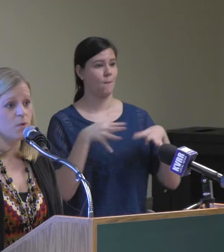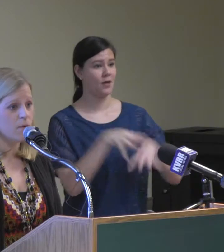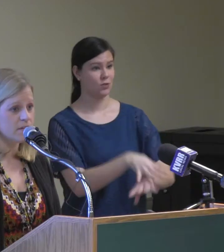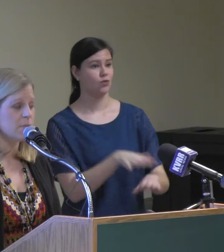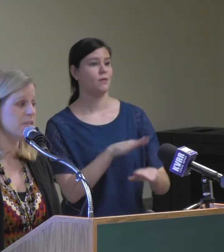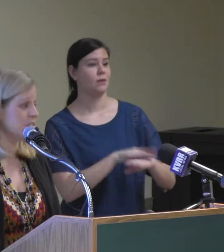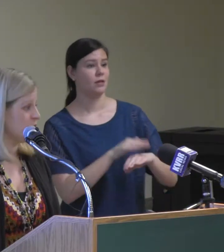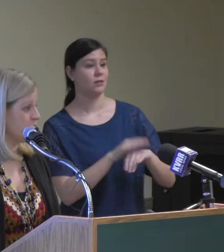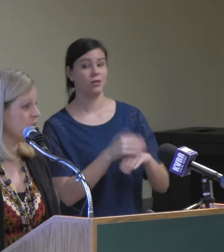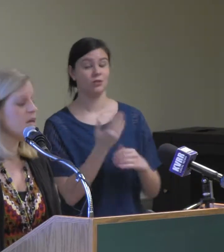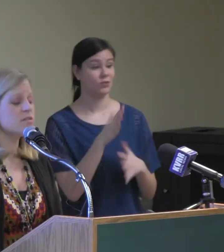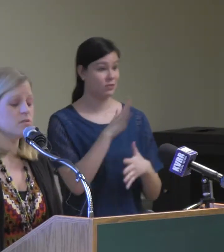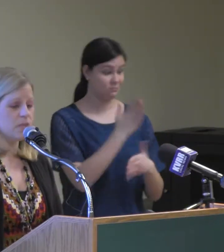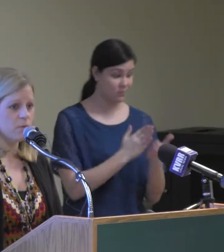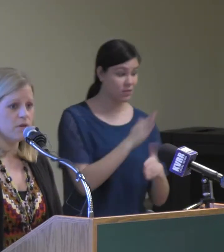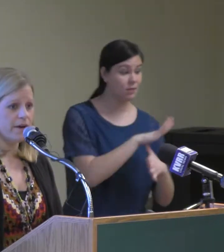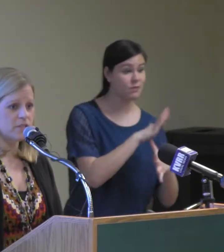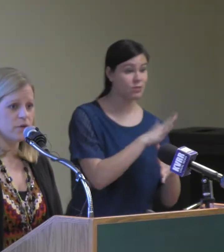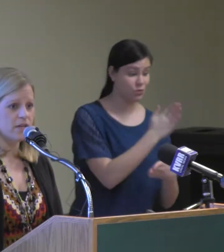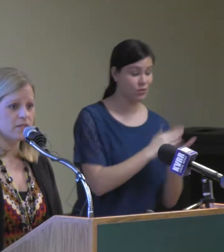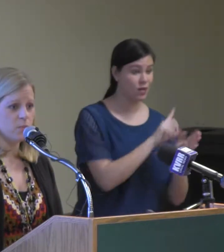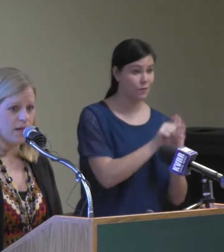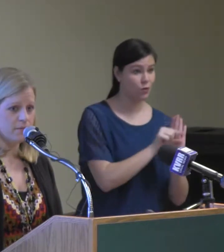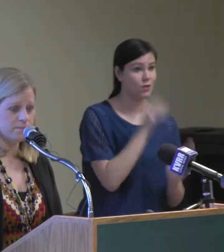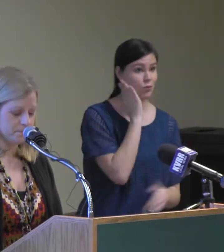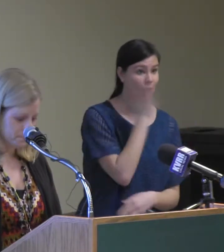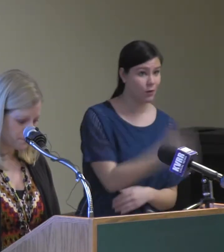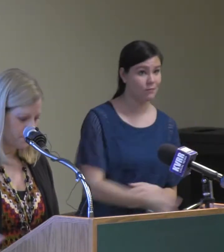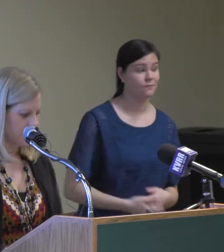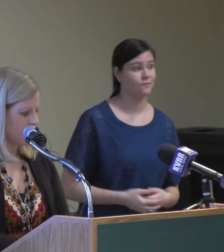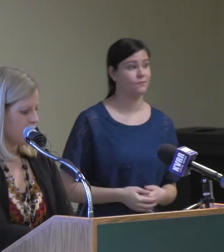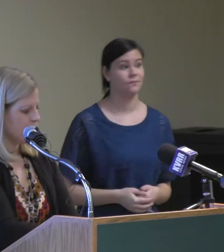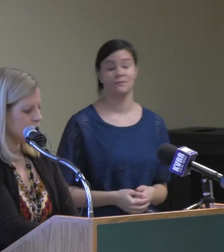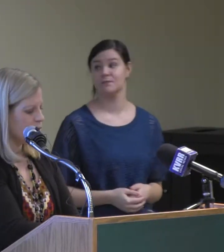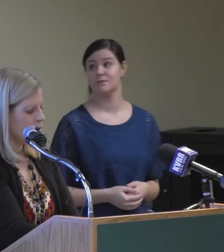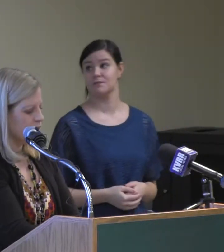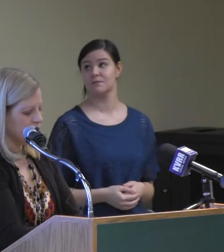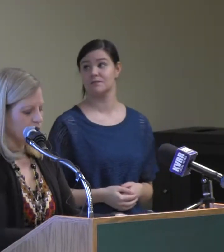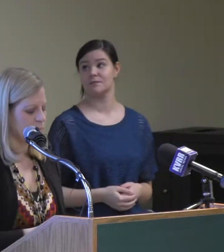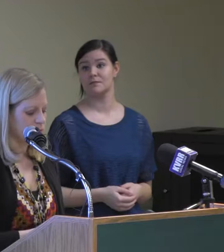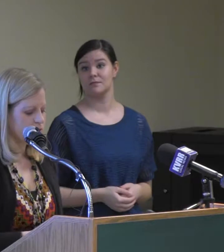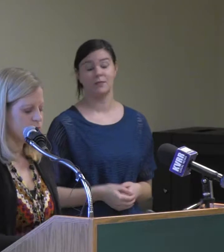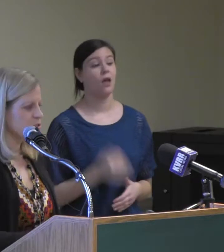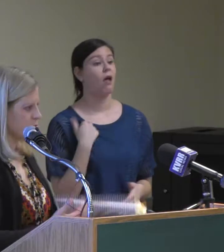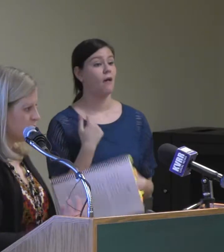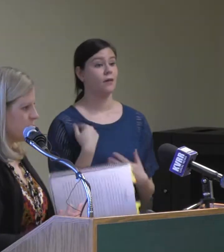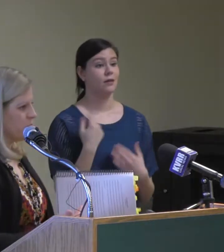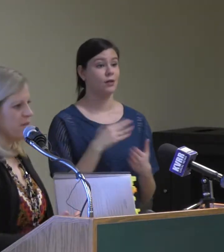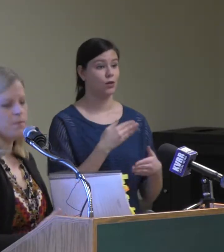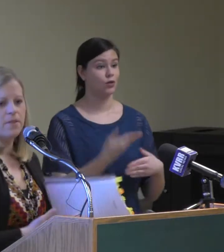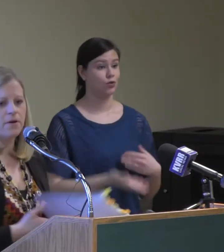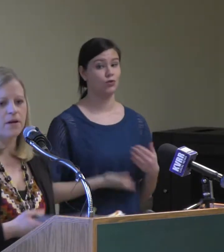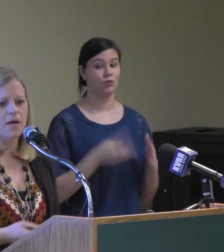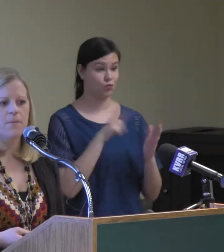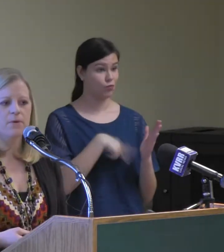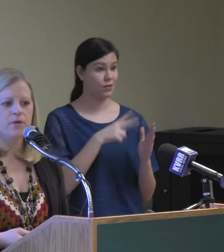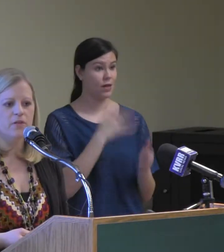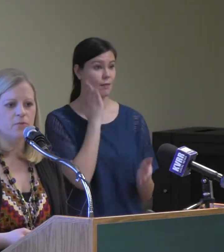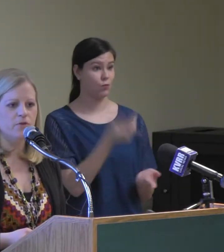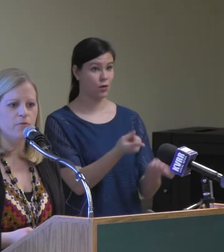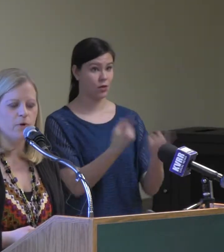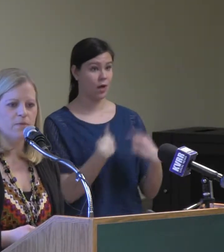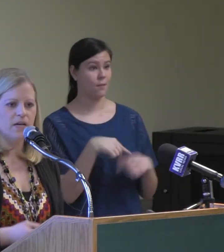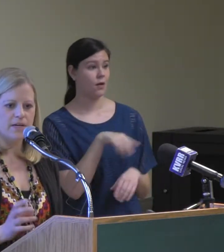class, or some are seniors, so some will be graduating as well. So I'm going to introduce them and read them, and they're going to come up and